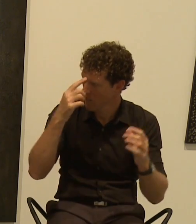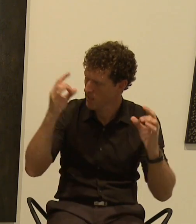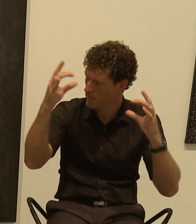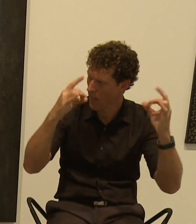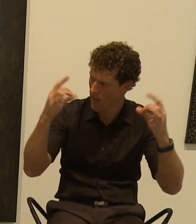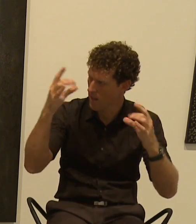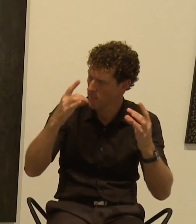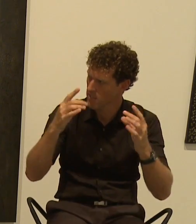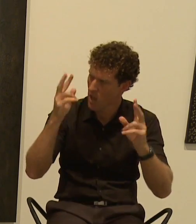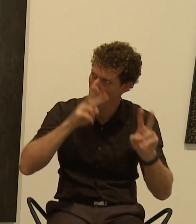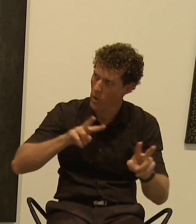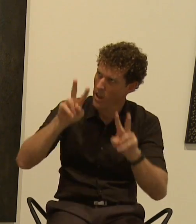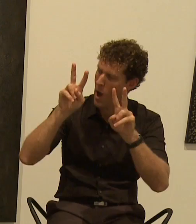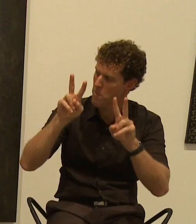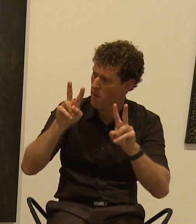out, and